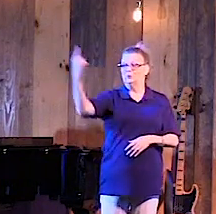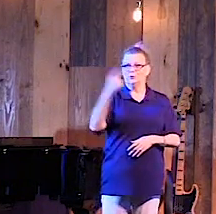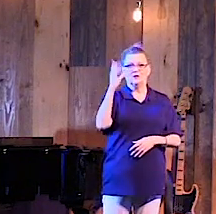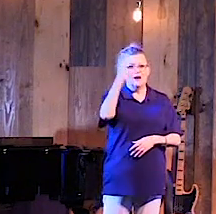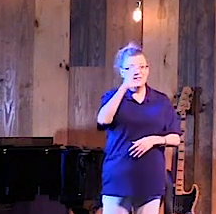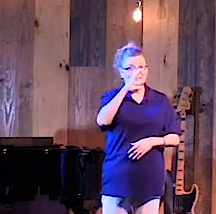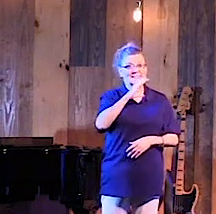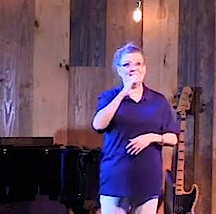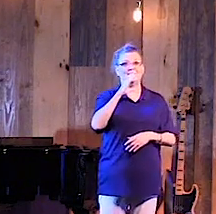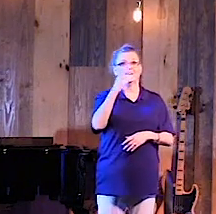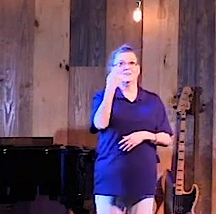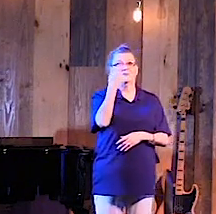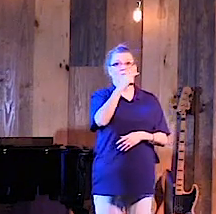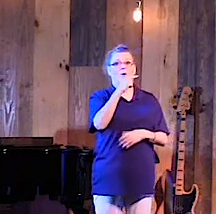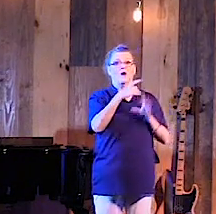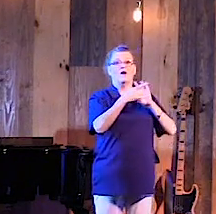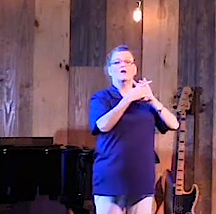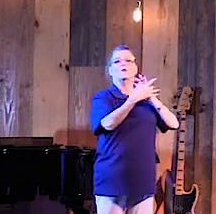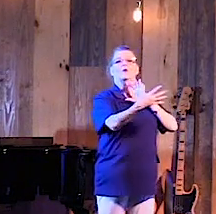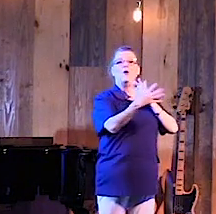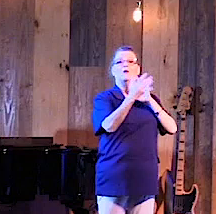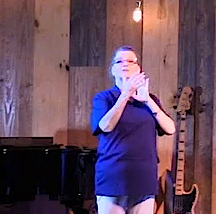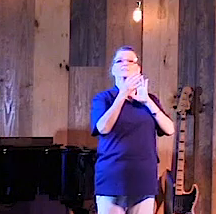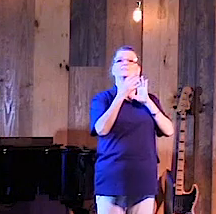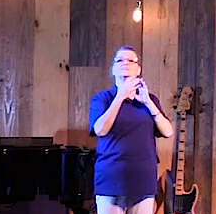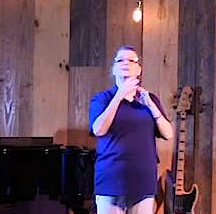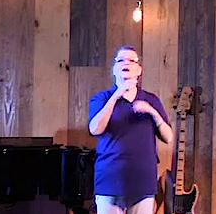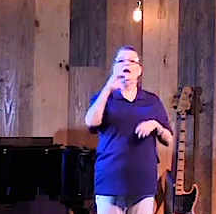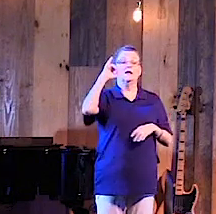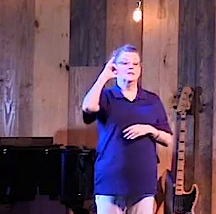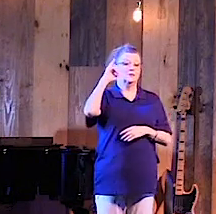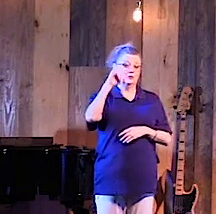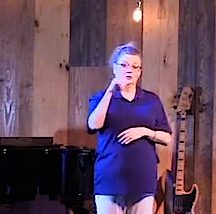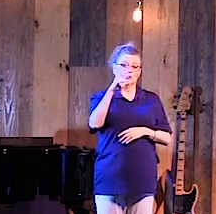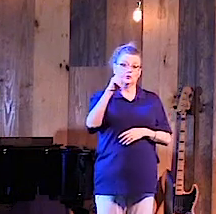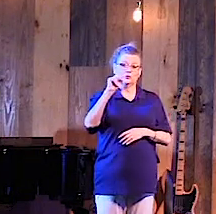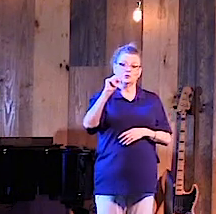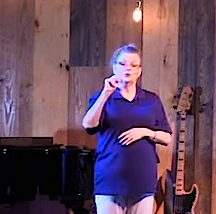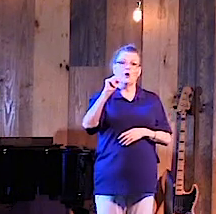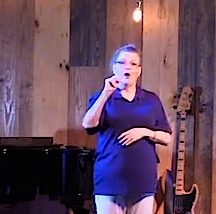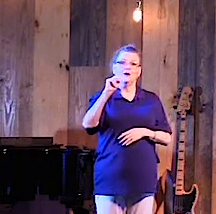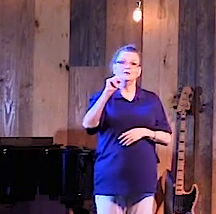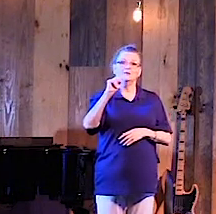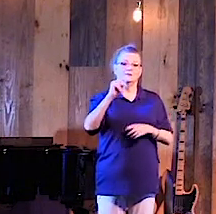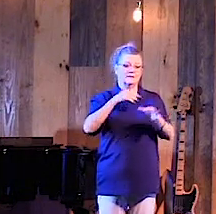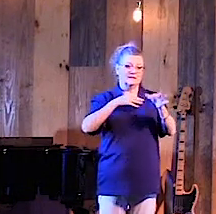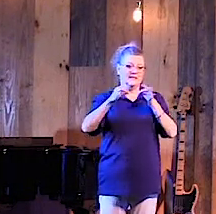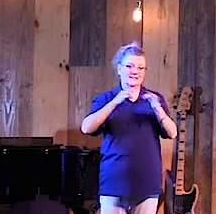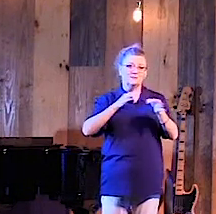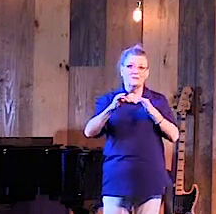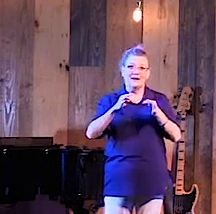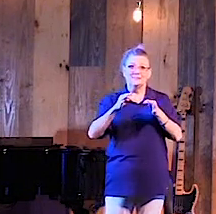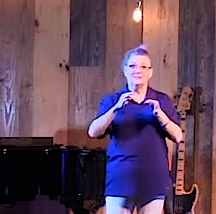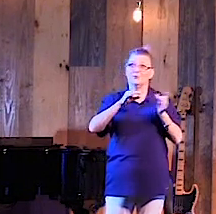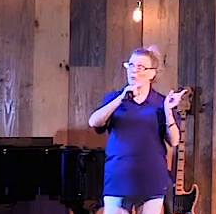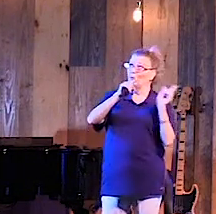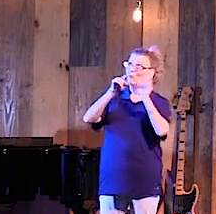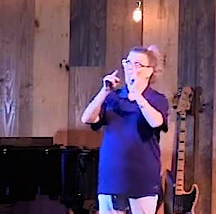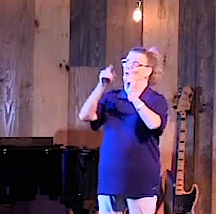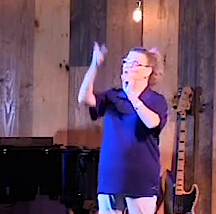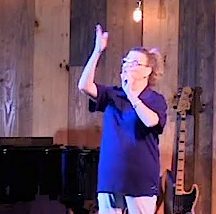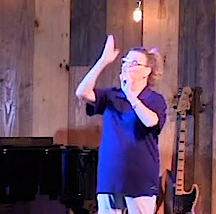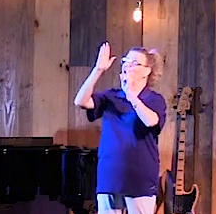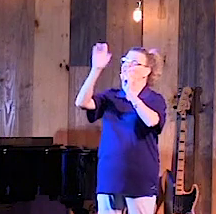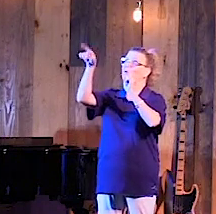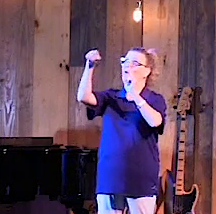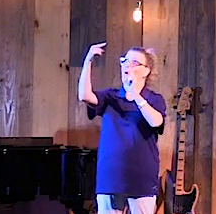is lost. That's who Jesus is. The Apostle John explains to us that we come to the Father only as he draws us. It